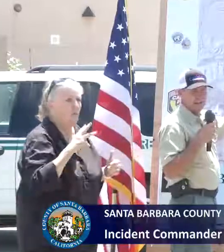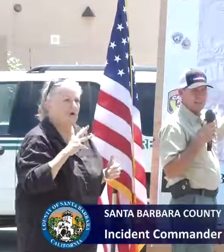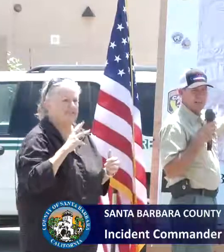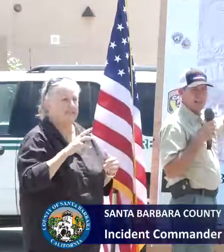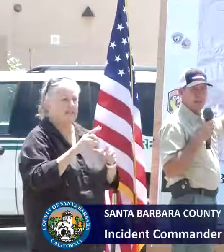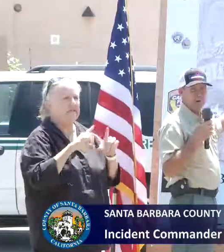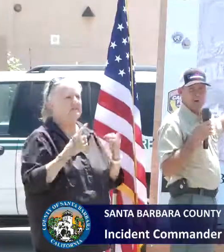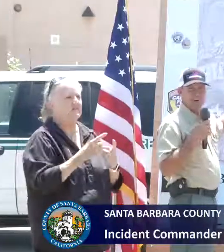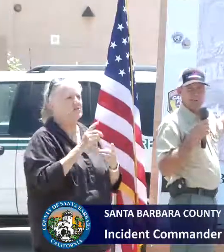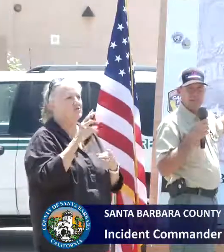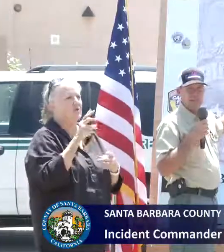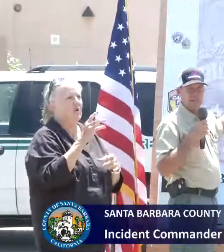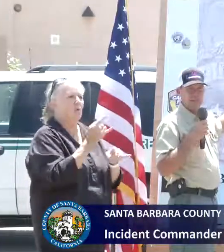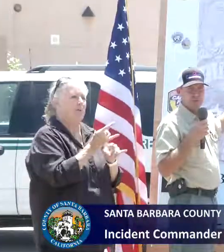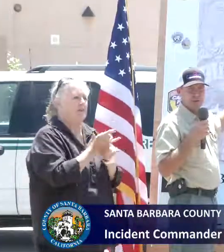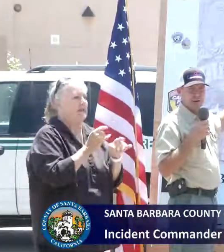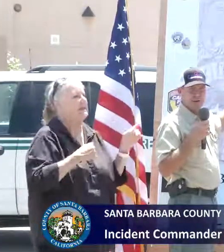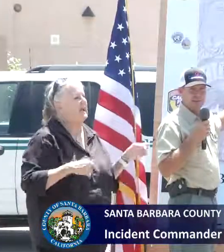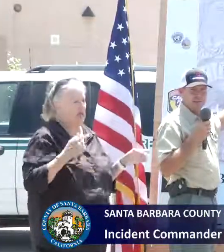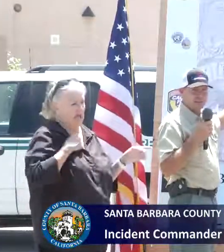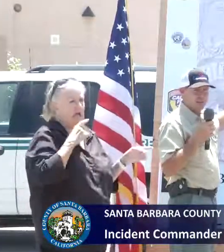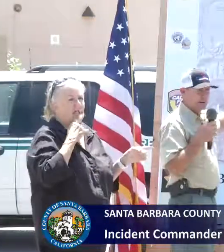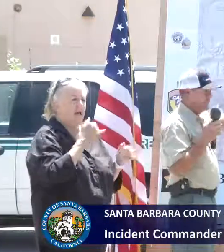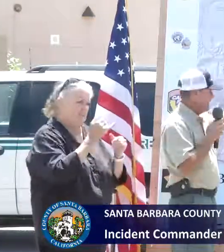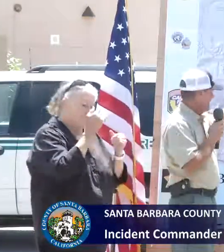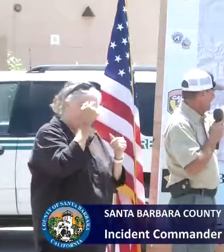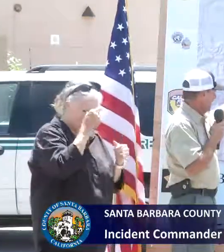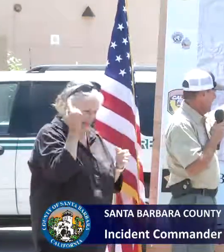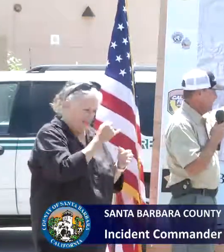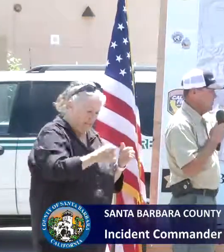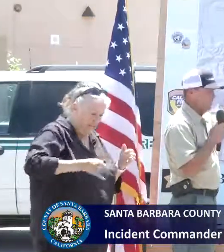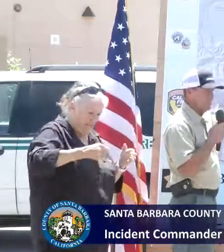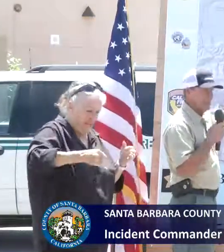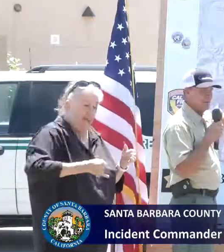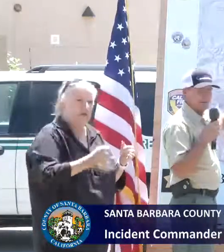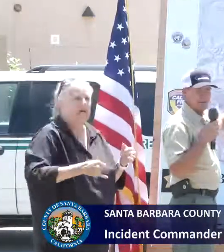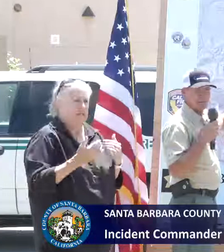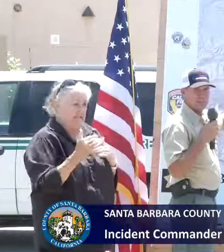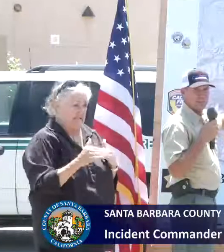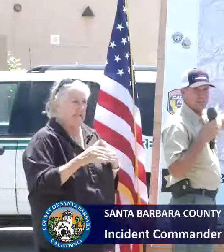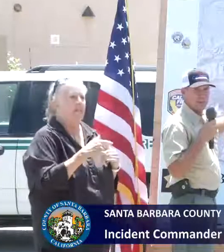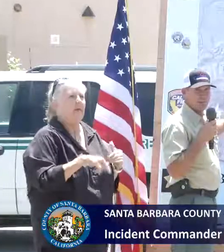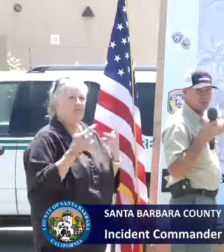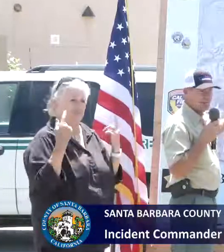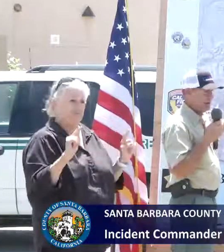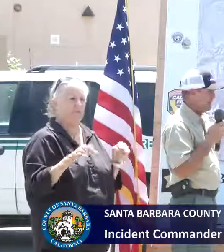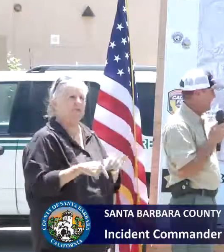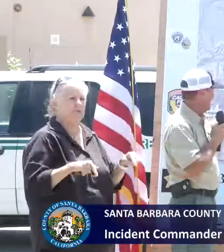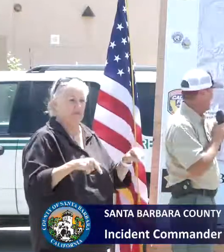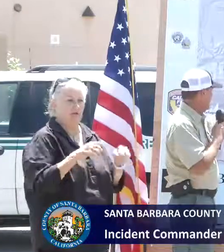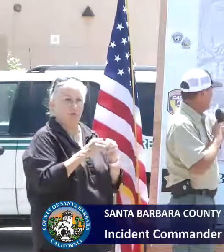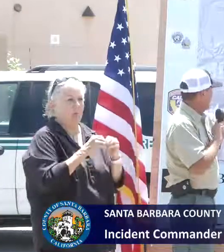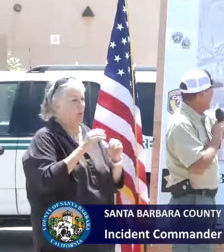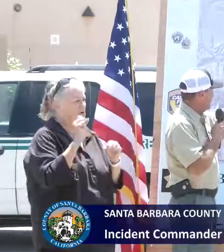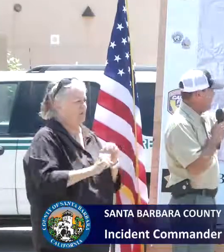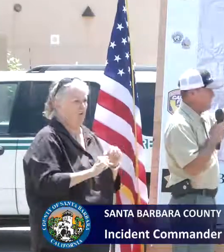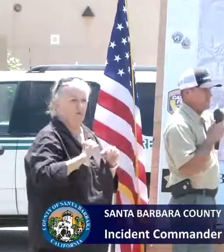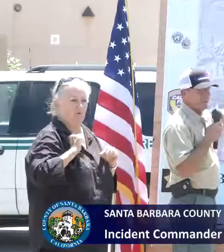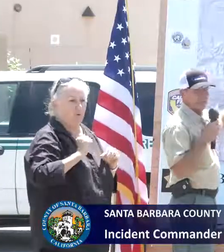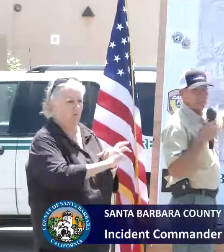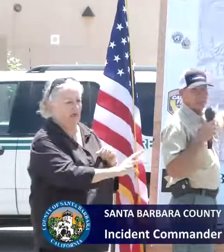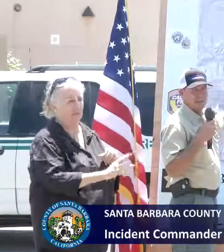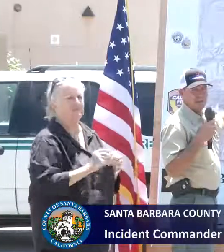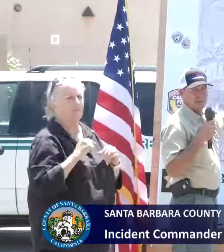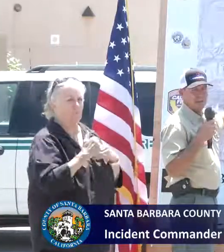the black line again where it ran into the Sherpa fire, it's all contained on that. No more further southwest progression there or